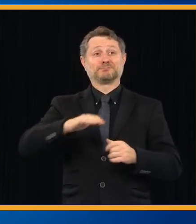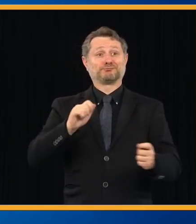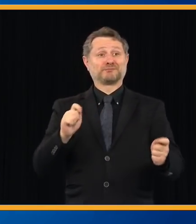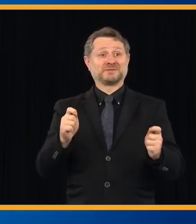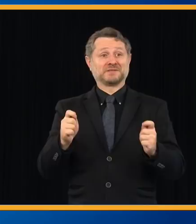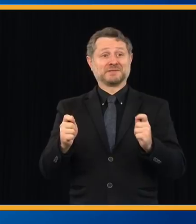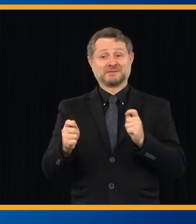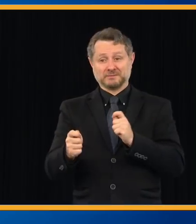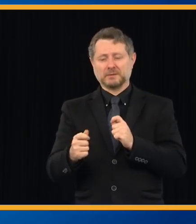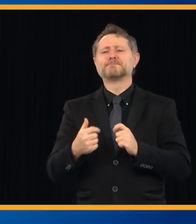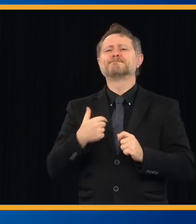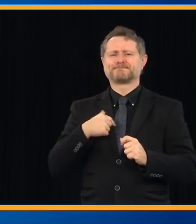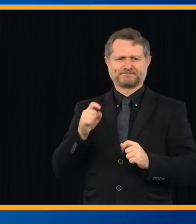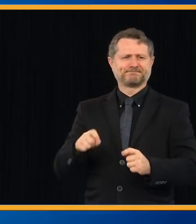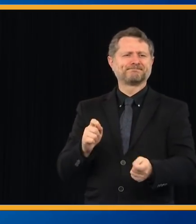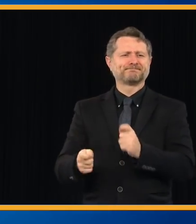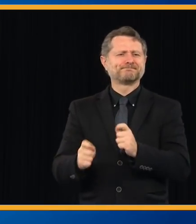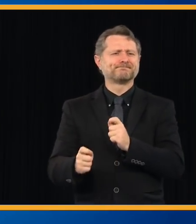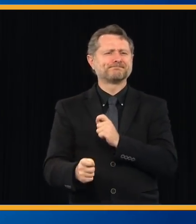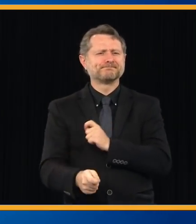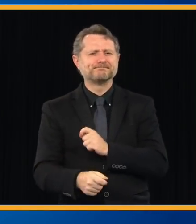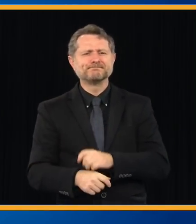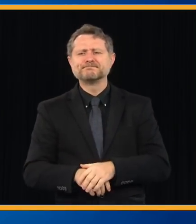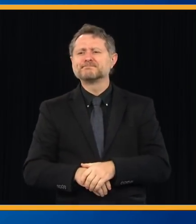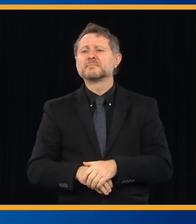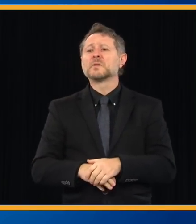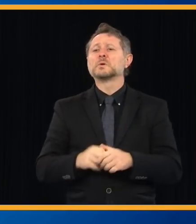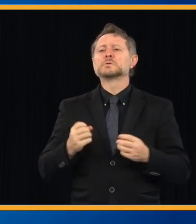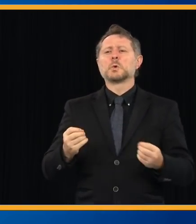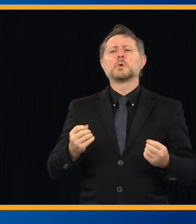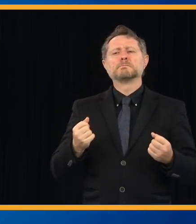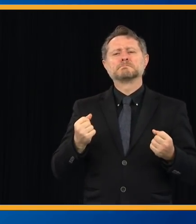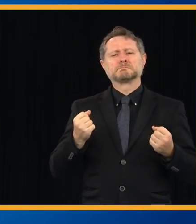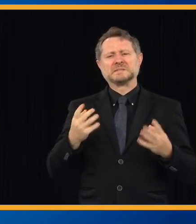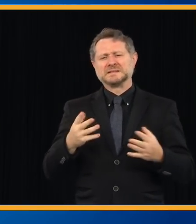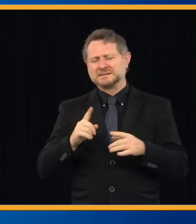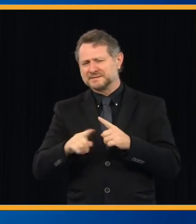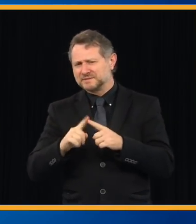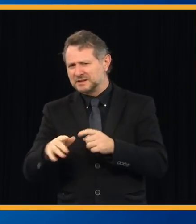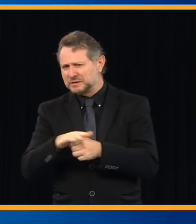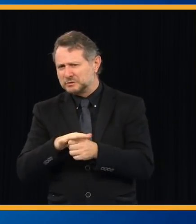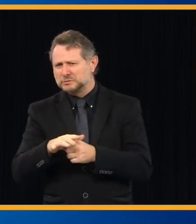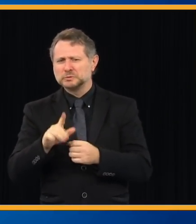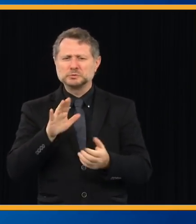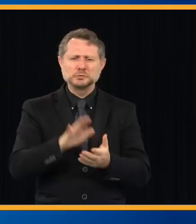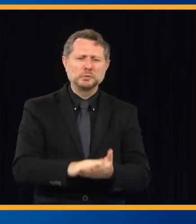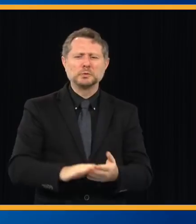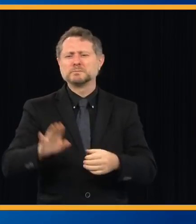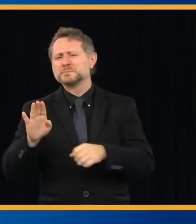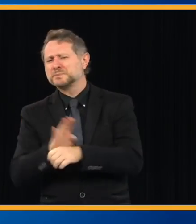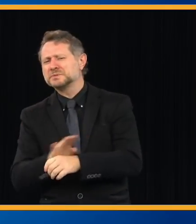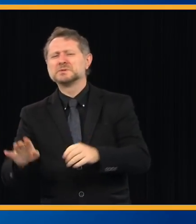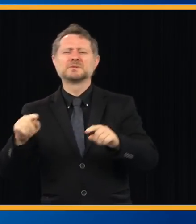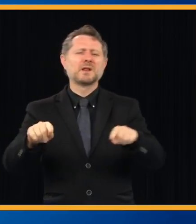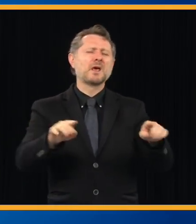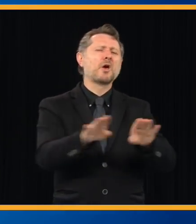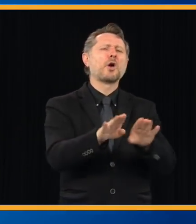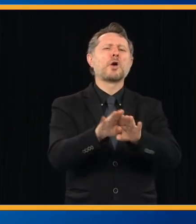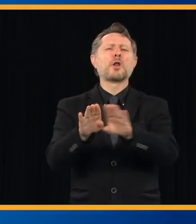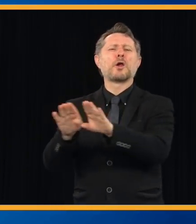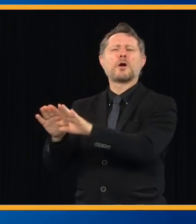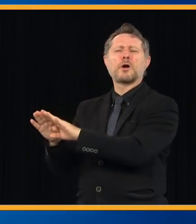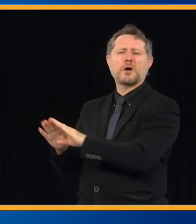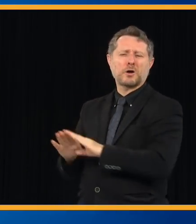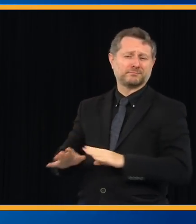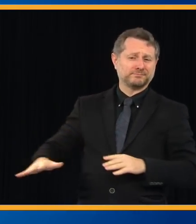the shutdown, many aspects of society have been closed down or are less